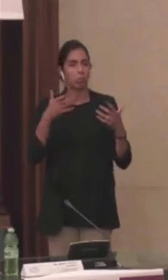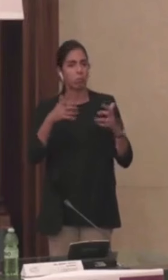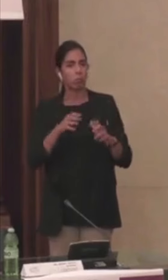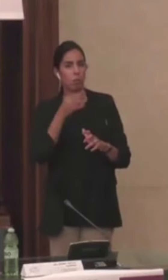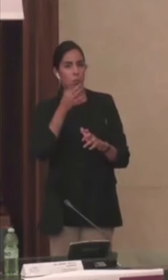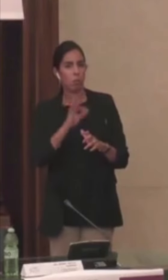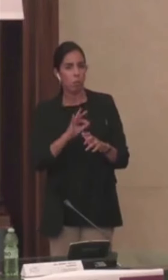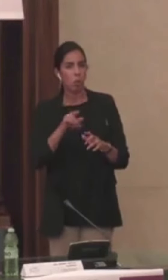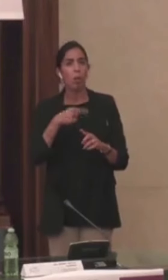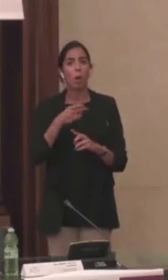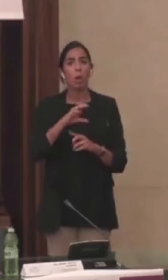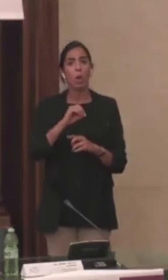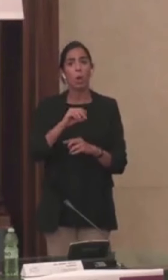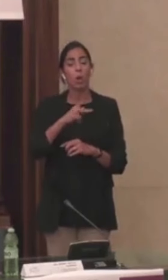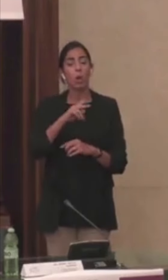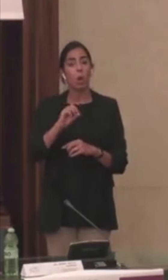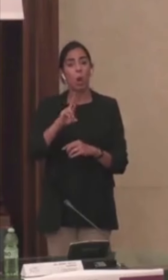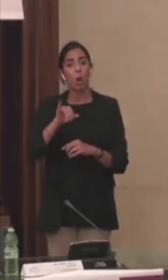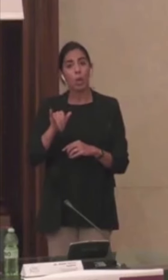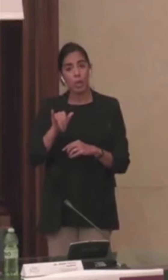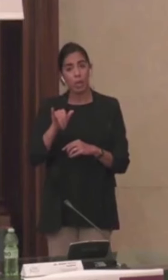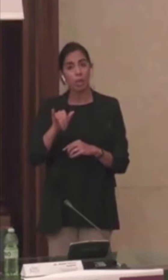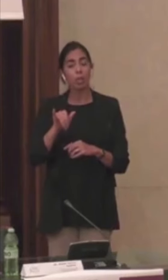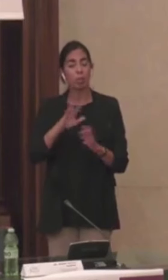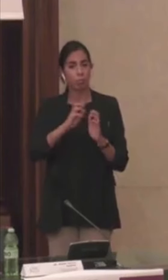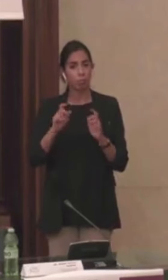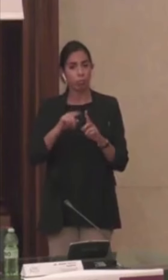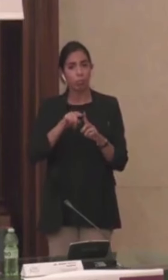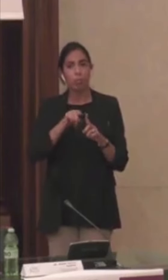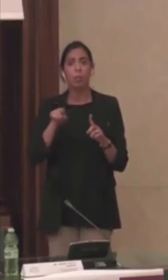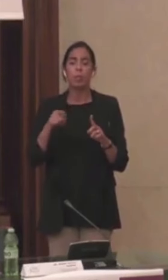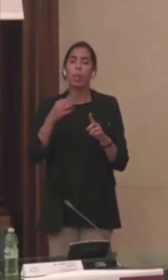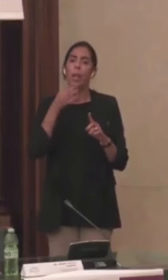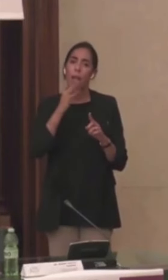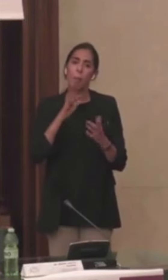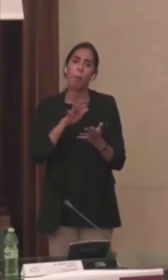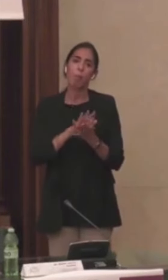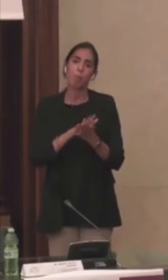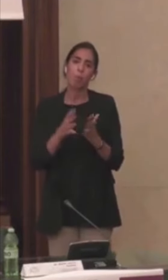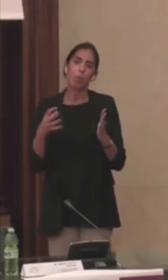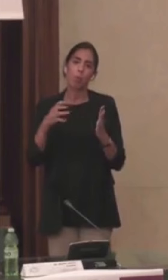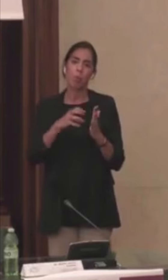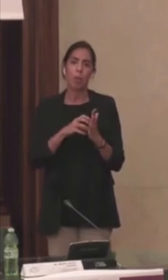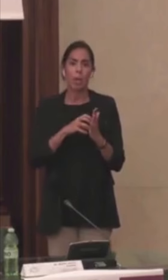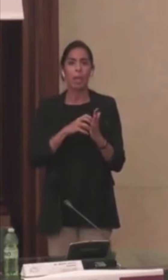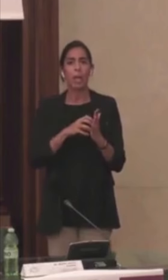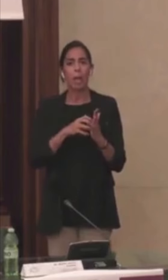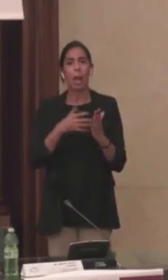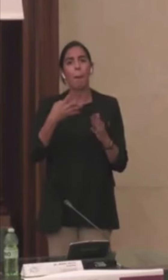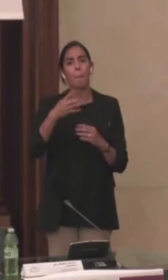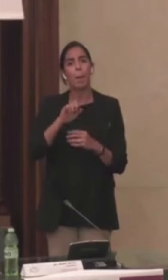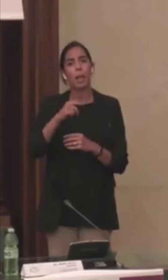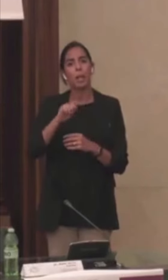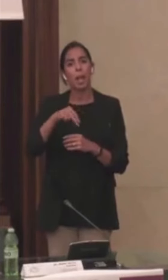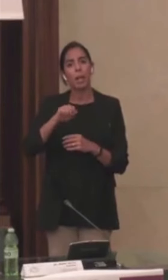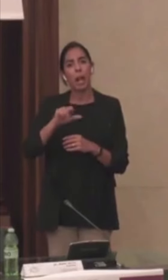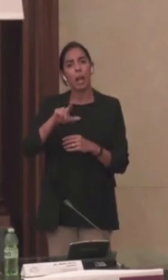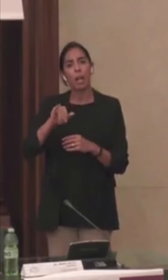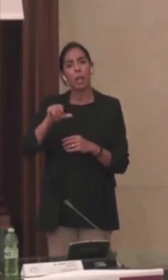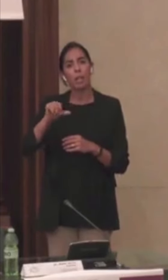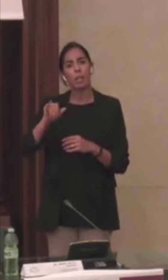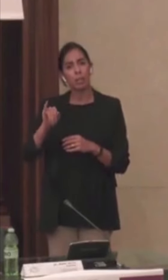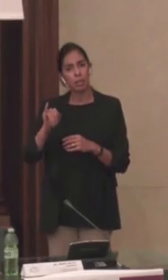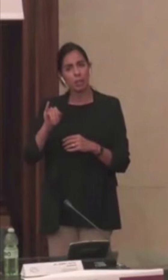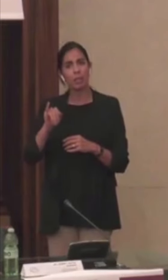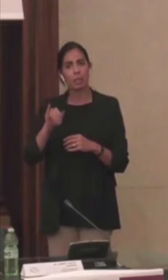a paper on the US journals. He published his meta-analysis,